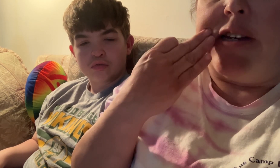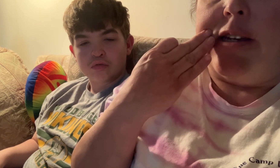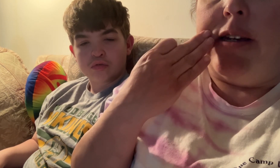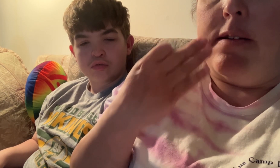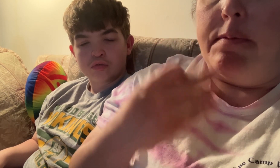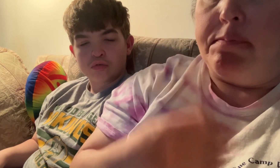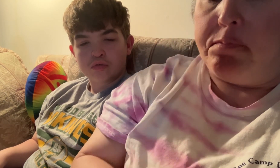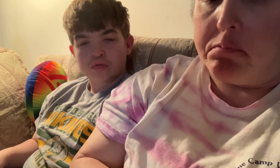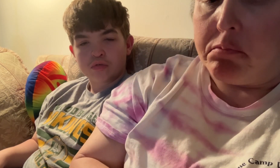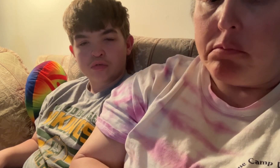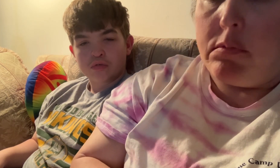century,